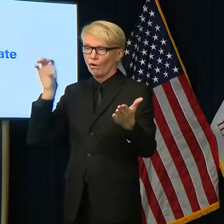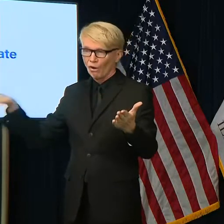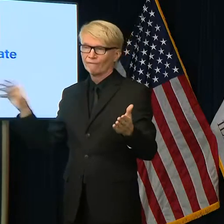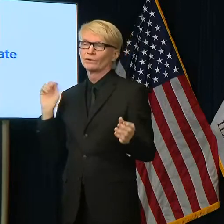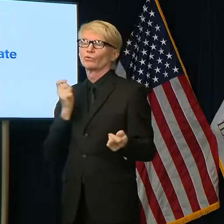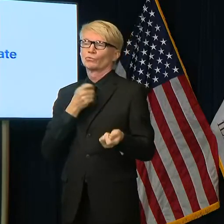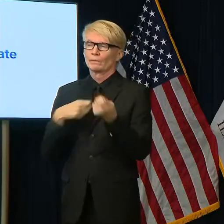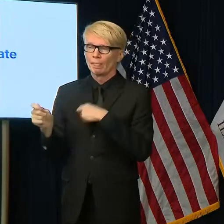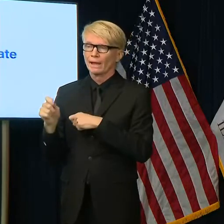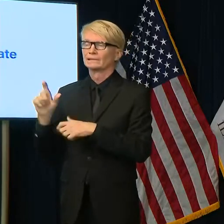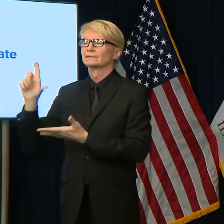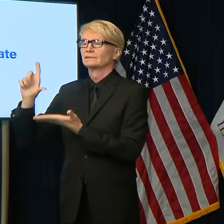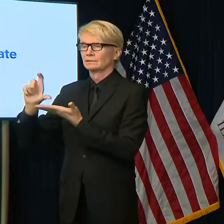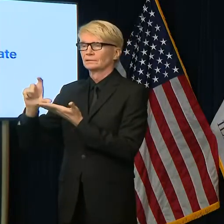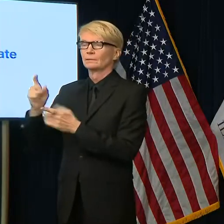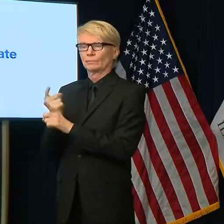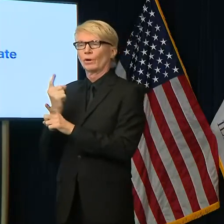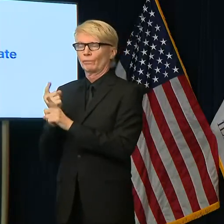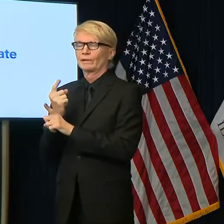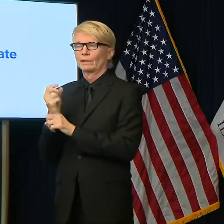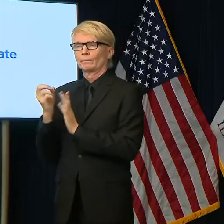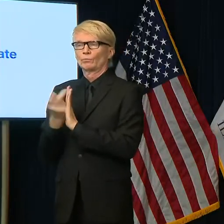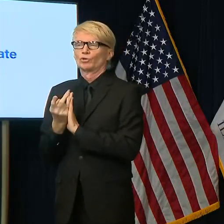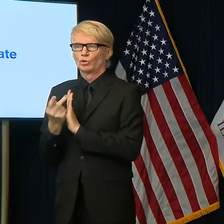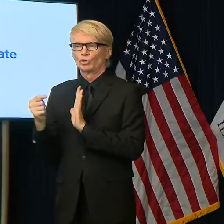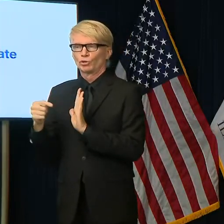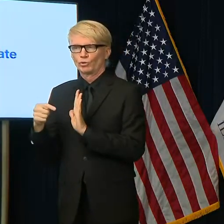by, in any place where that was